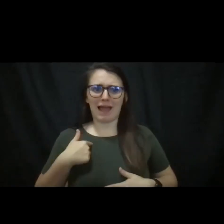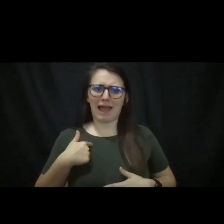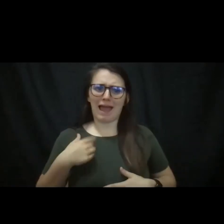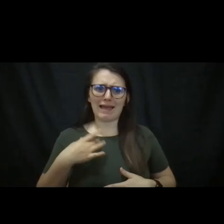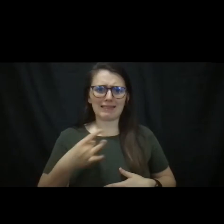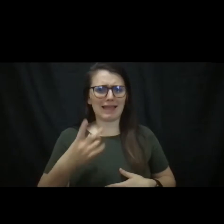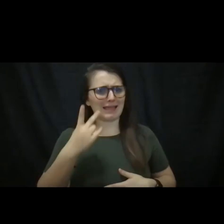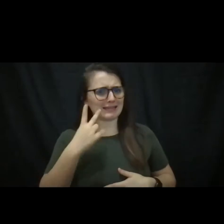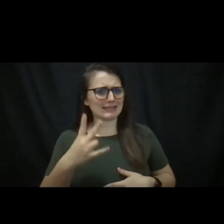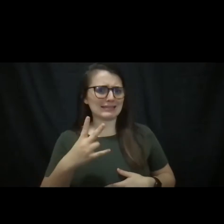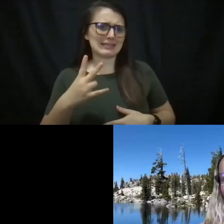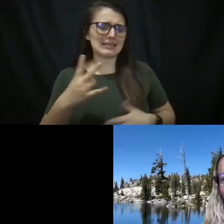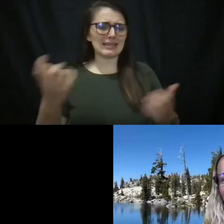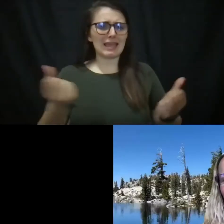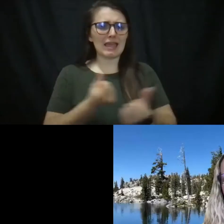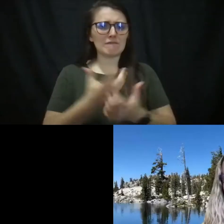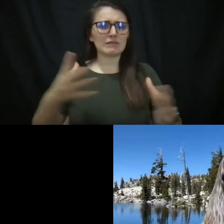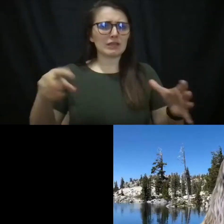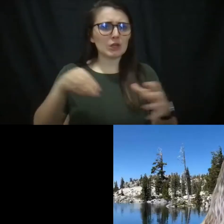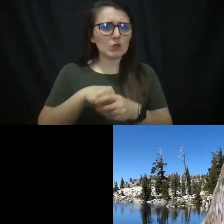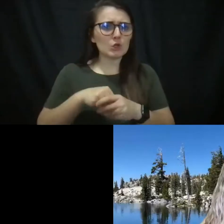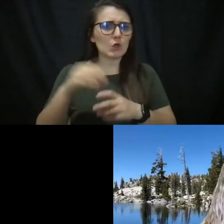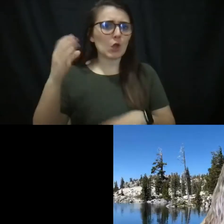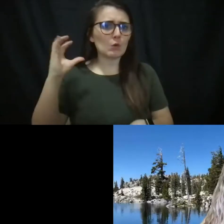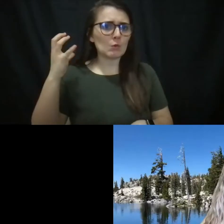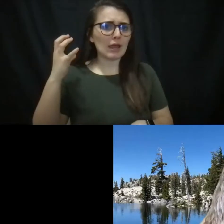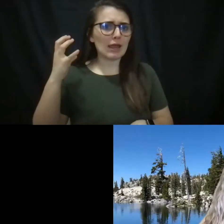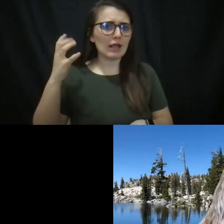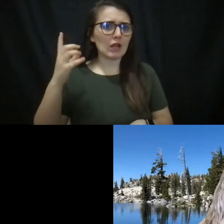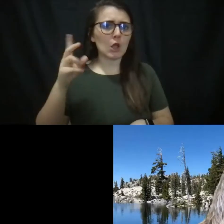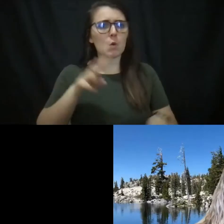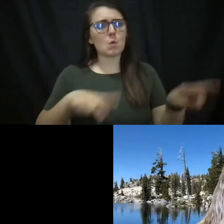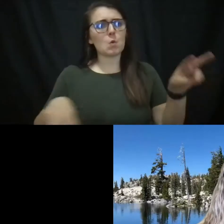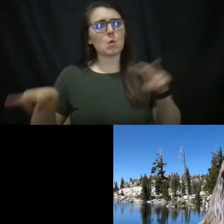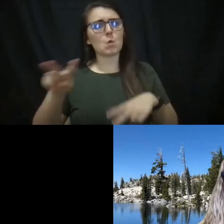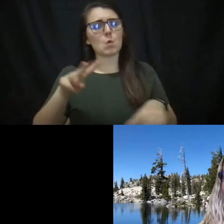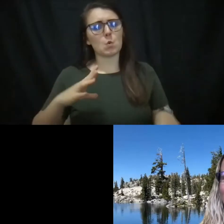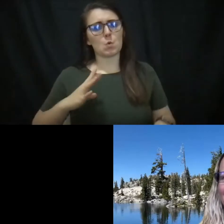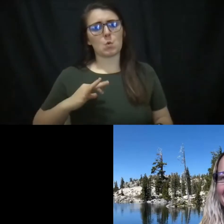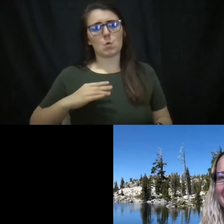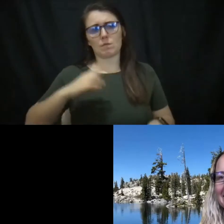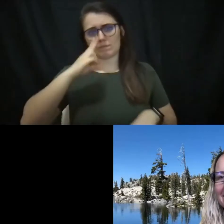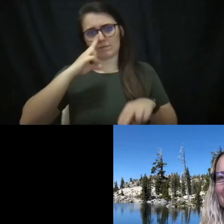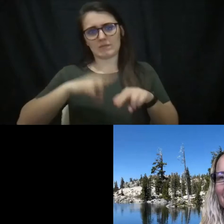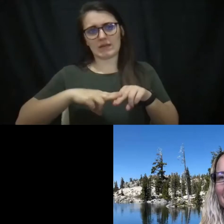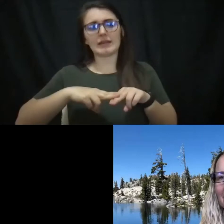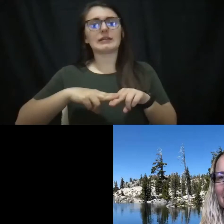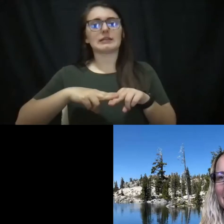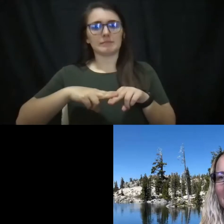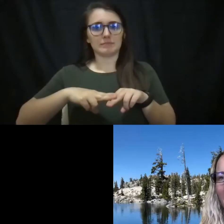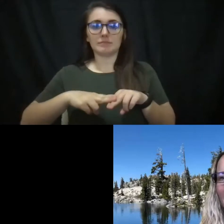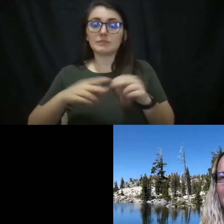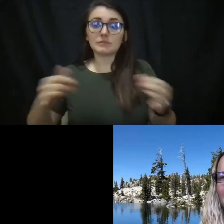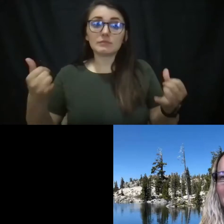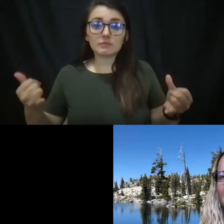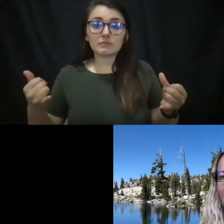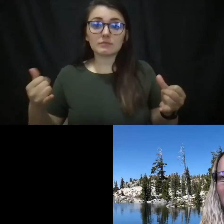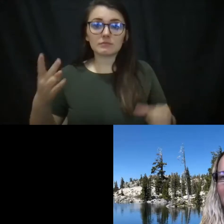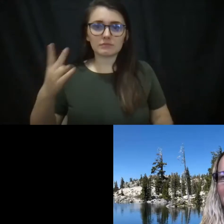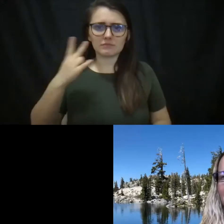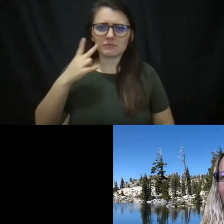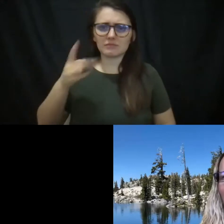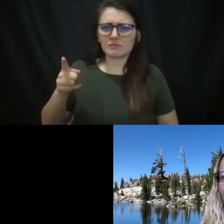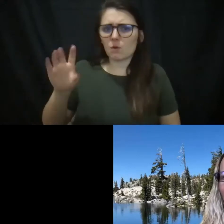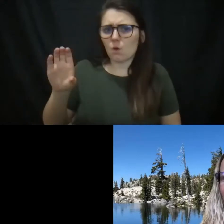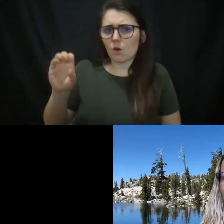behind the scenes. That was very fun. And let's see, let's start. It looks like Connor